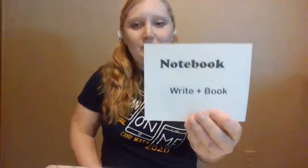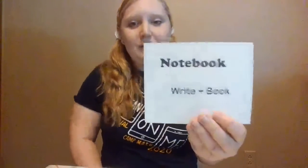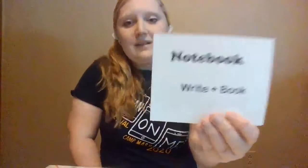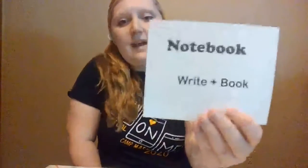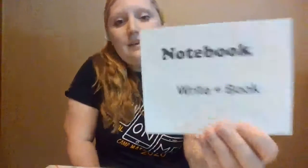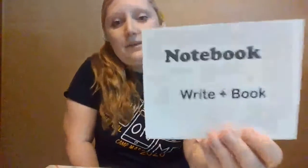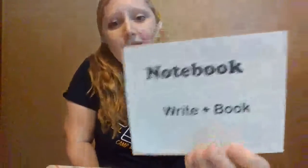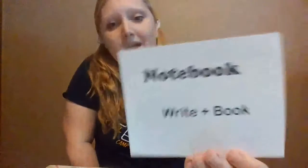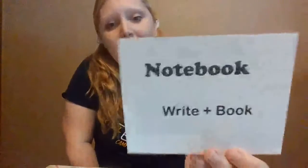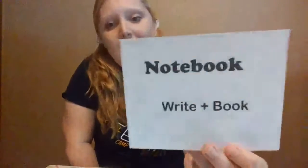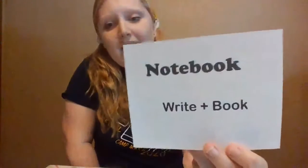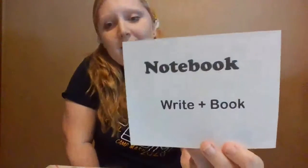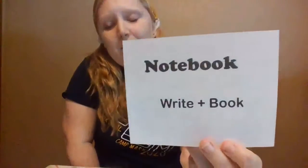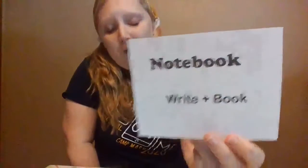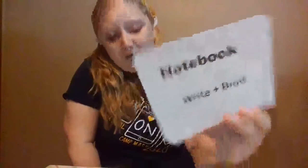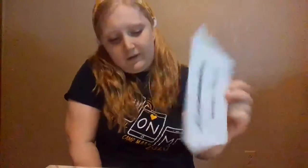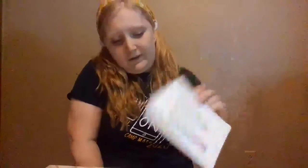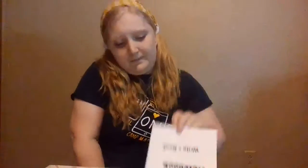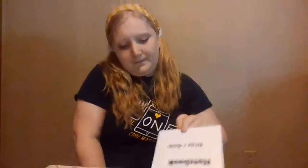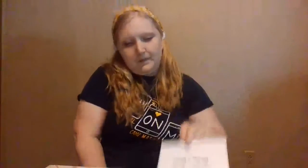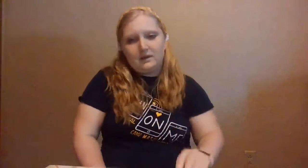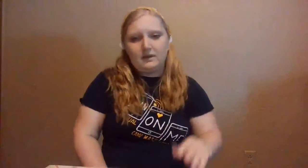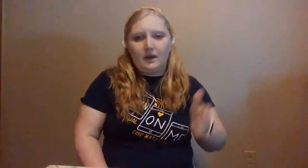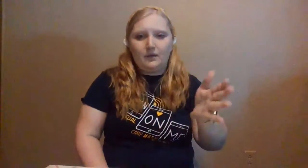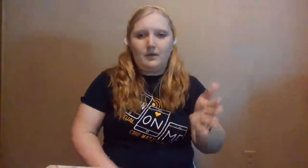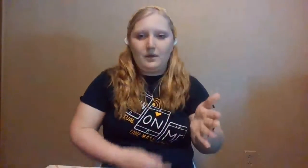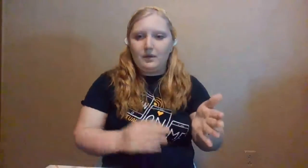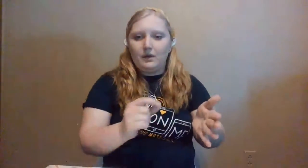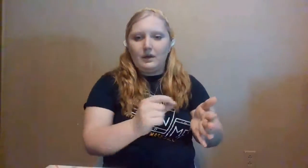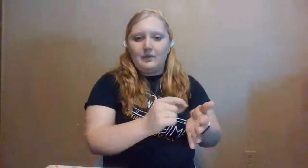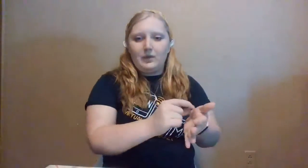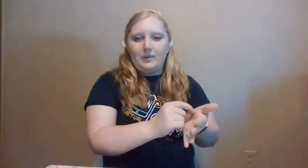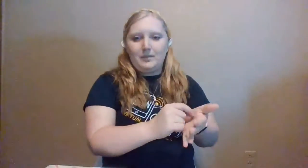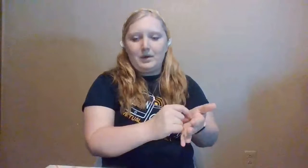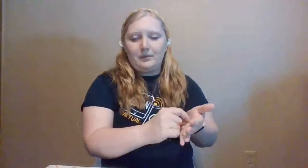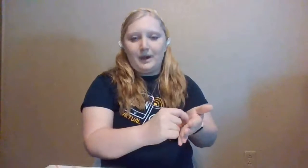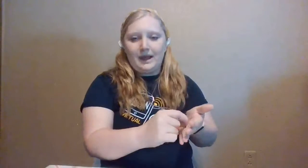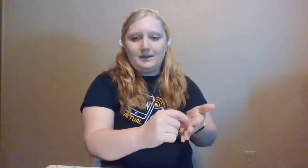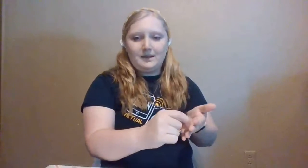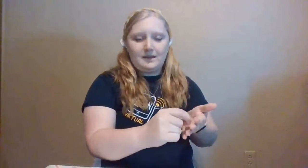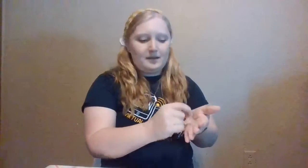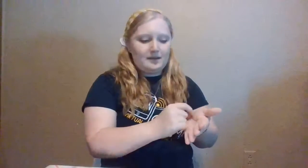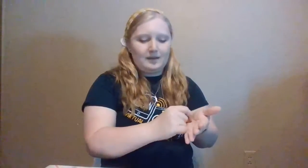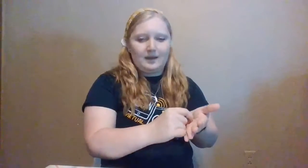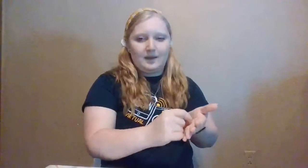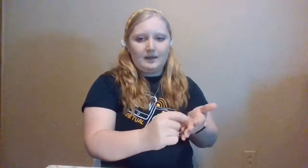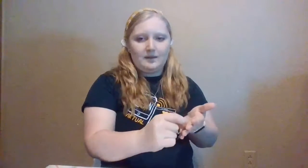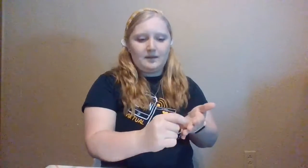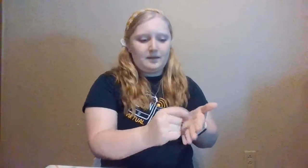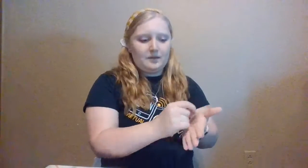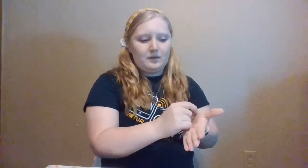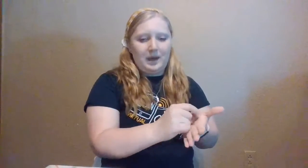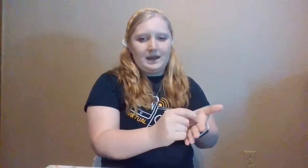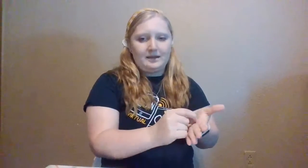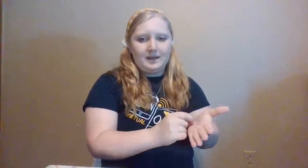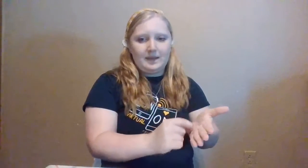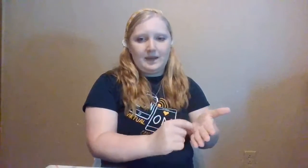do the sign for write and book. So if you remember, write is like this. So pen is like